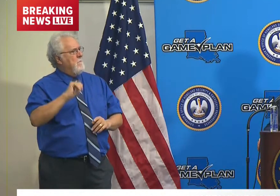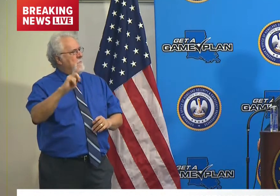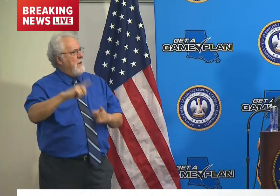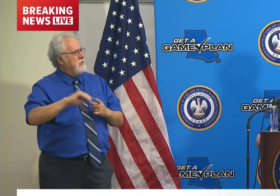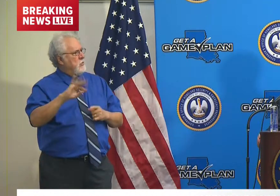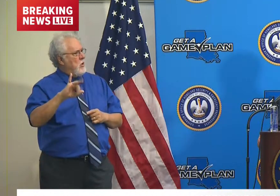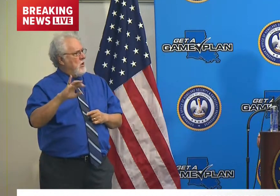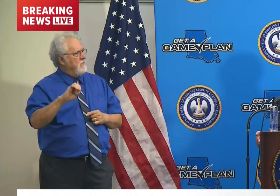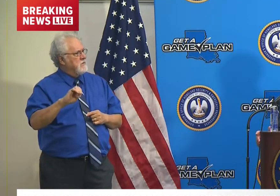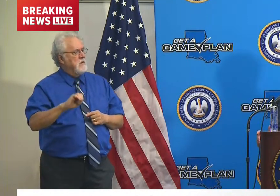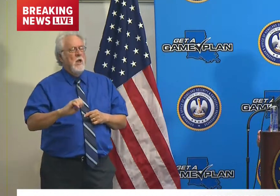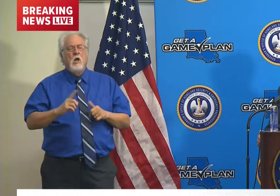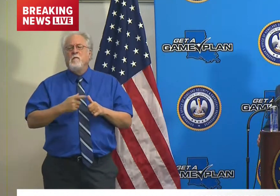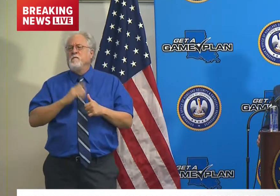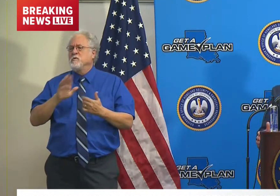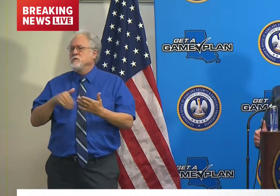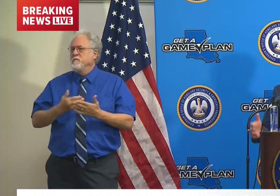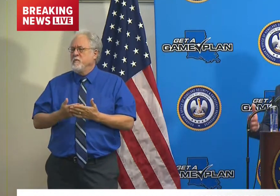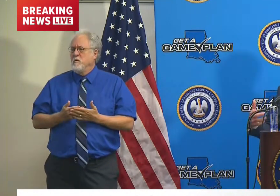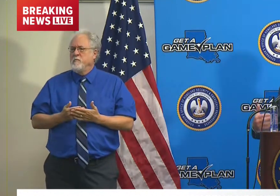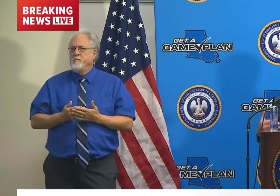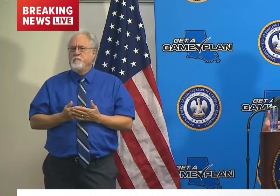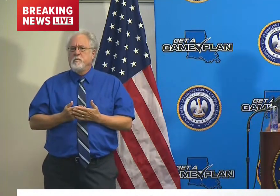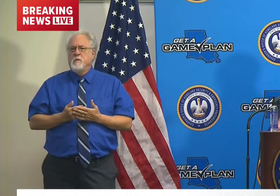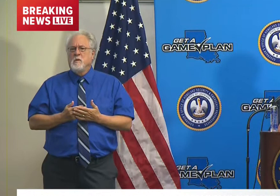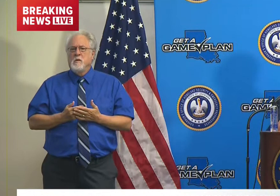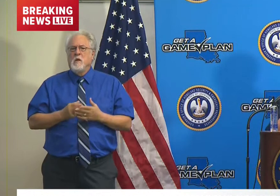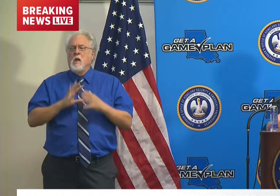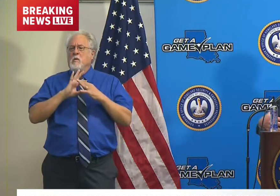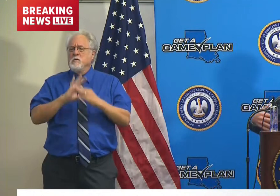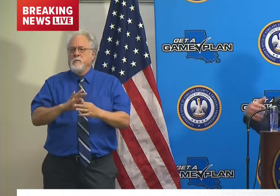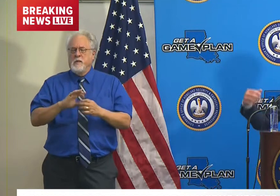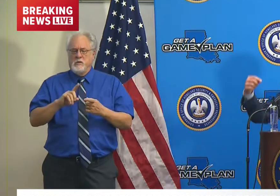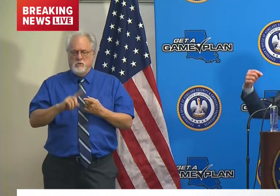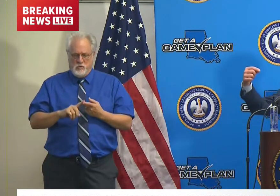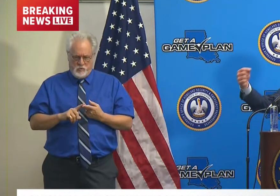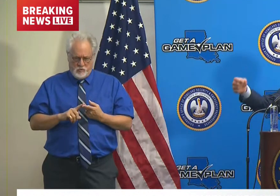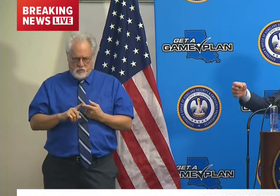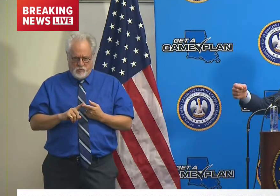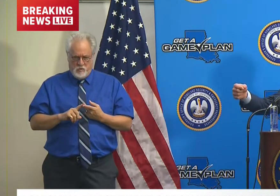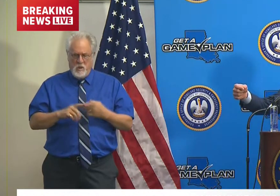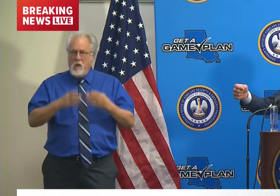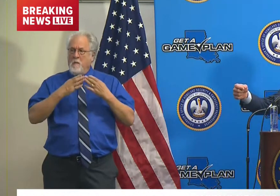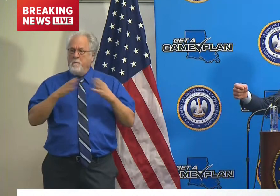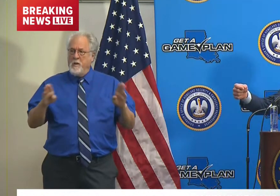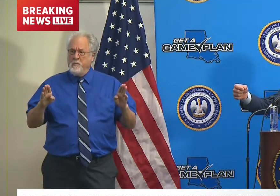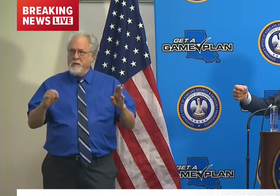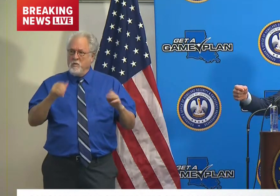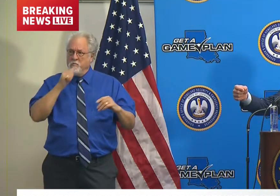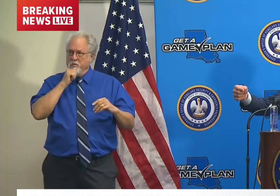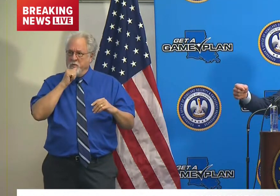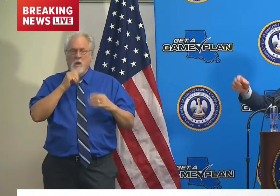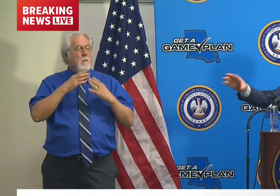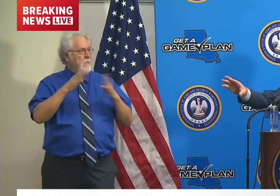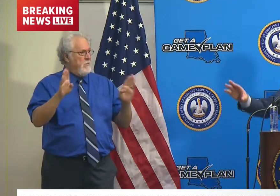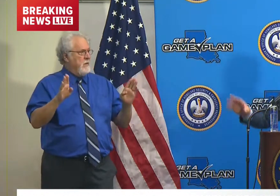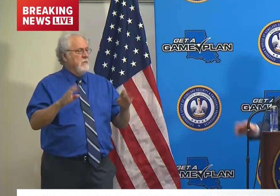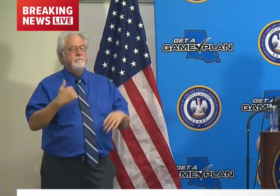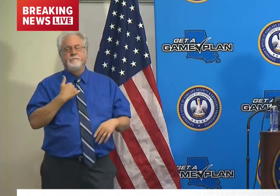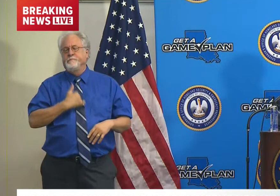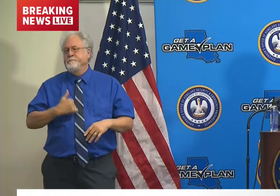office? Yeah, well, first of all, with respect to the public sector or the private sector? I'm